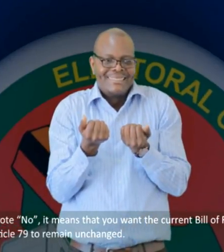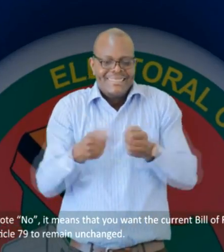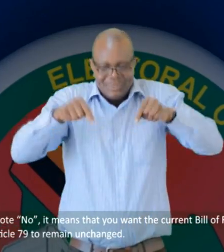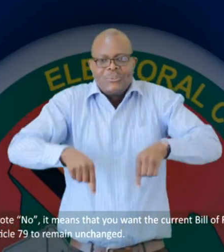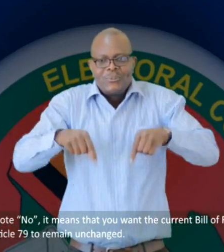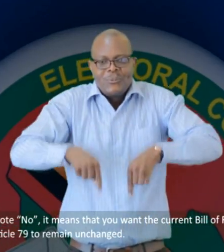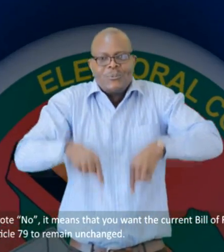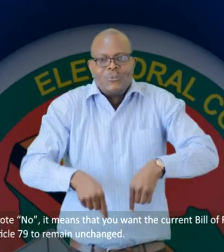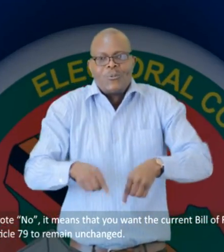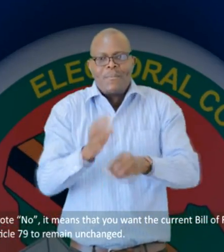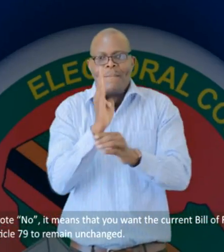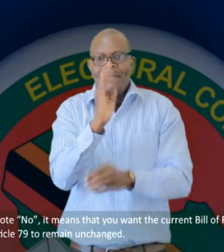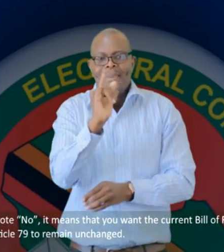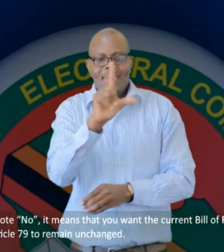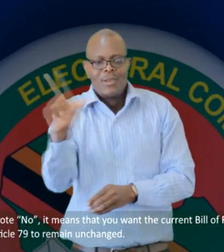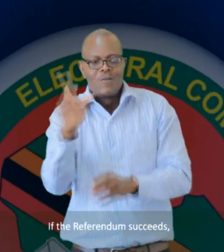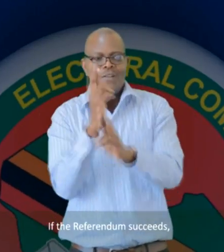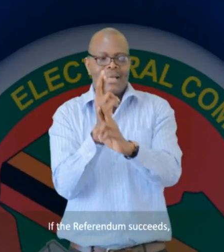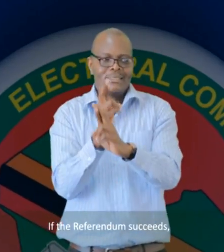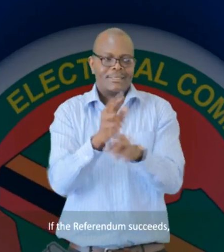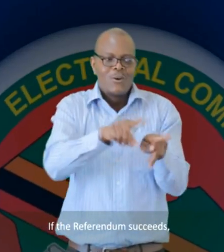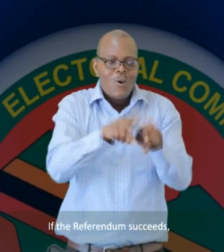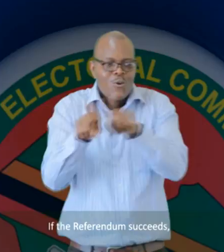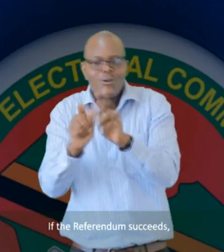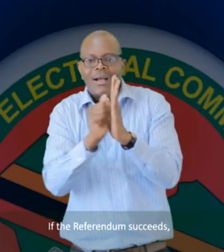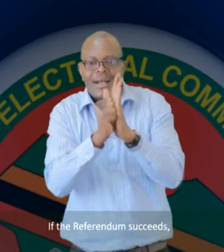unchanged. If the referendum succeeds,